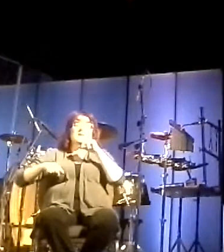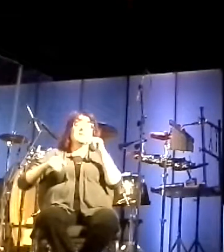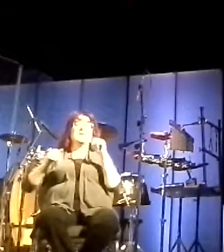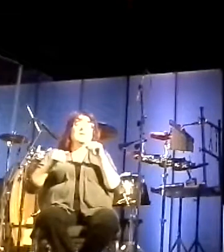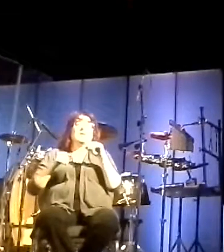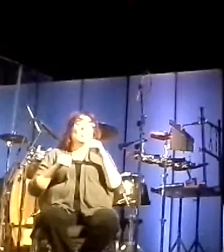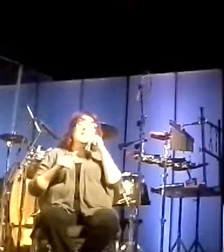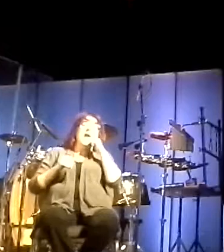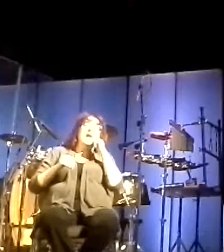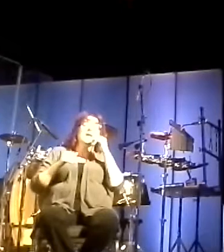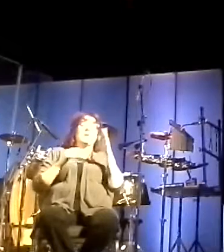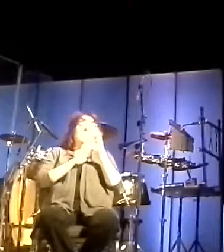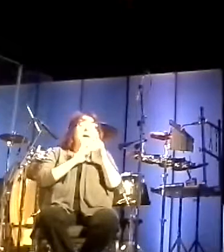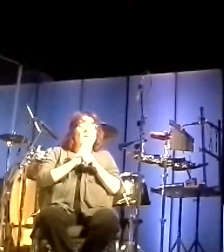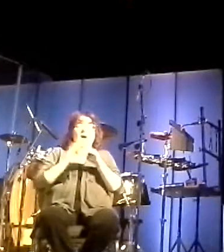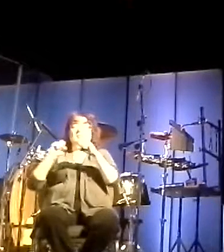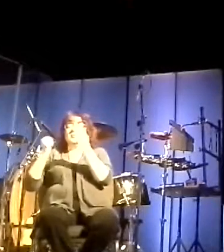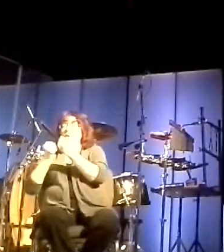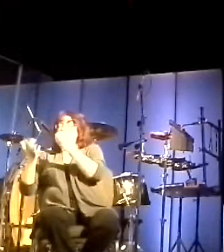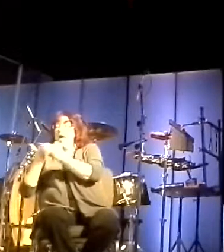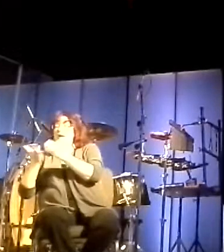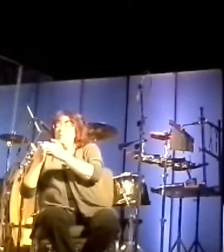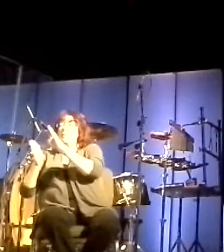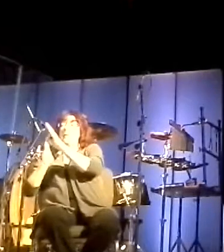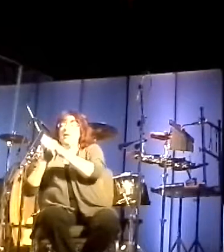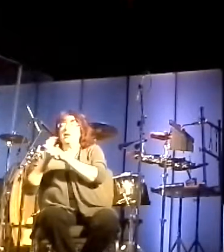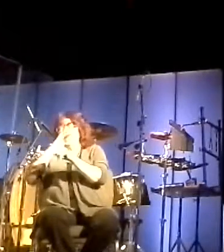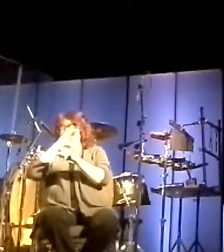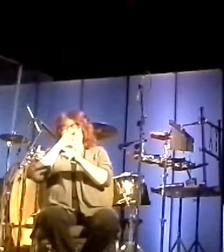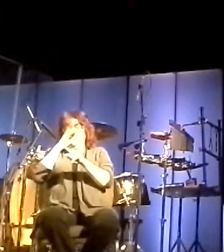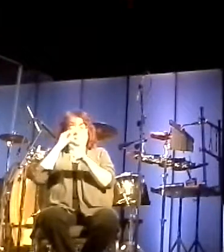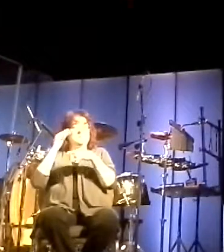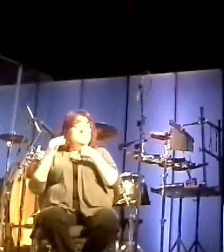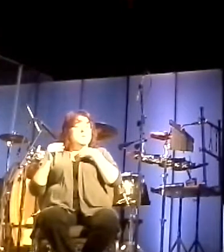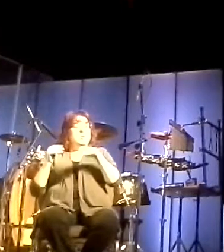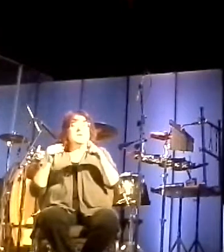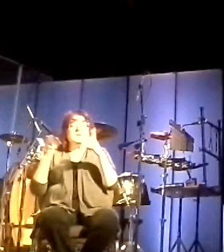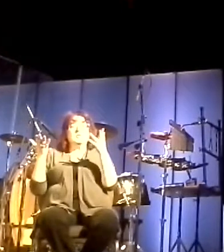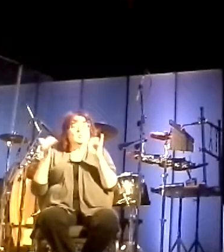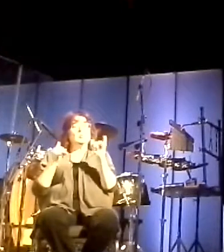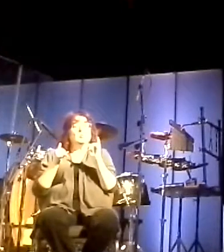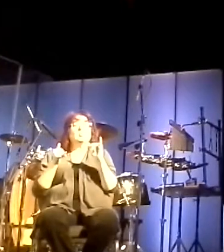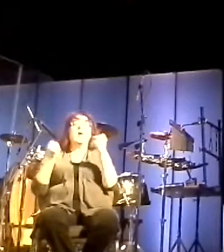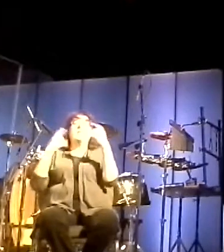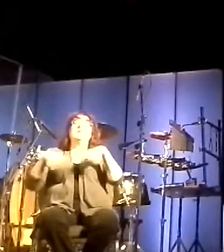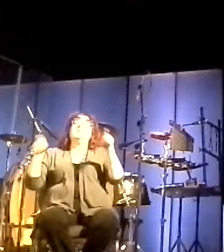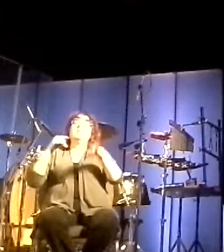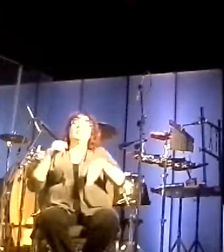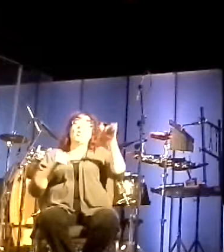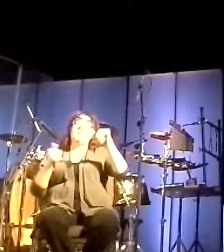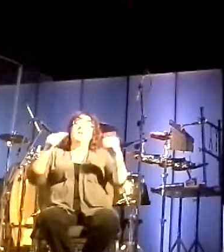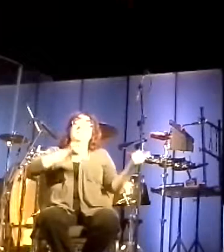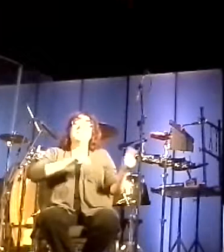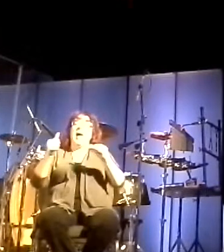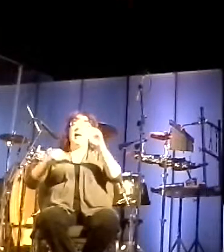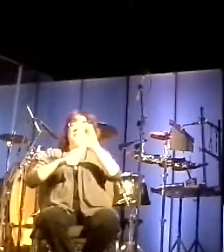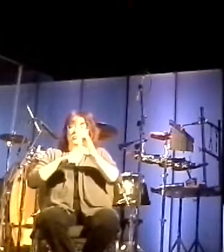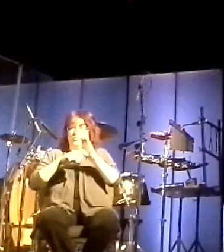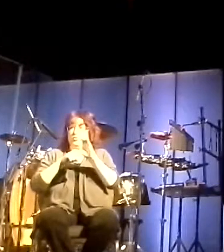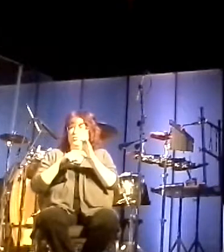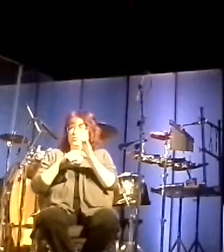with ethnic backgrounds and socioeconomic backgrounds, but just streams of Christianity. How many of you grew up in a Baptist